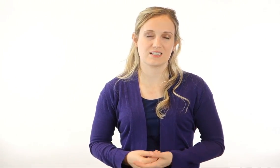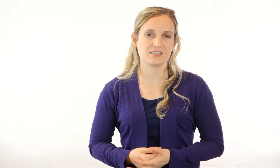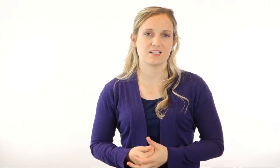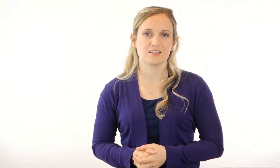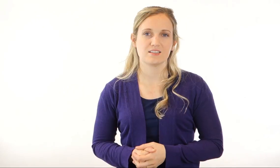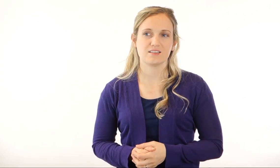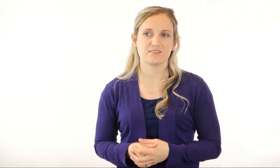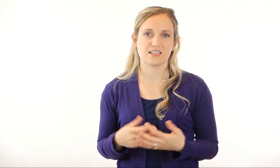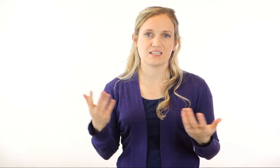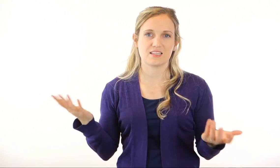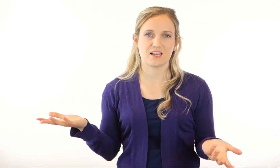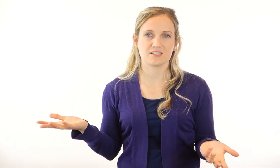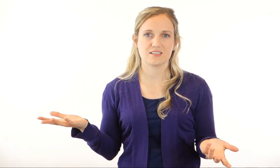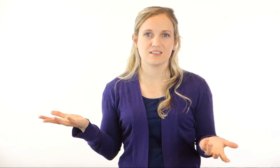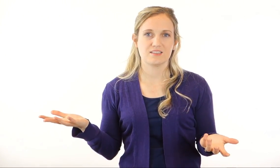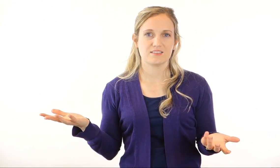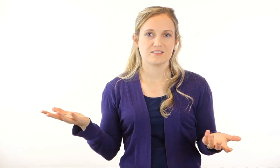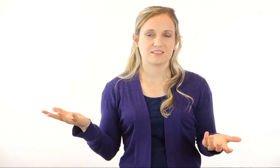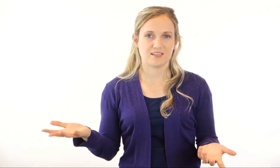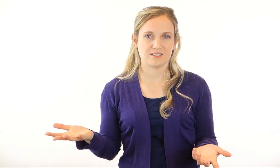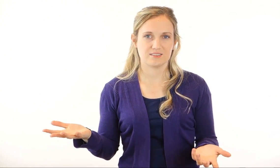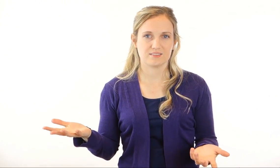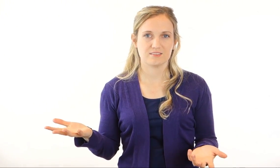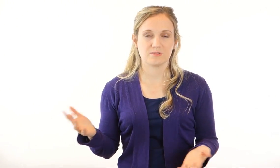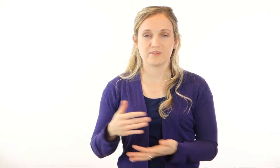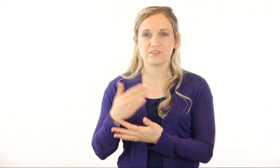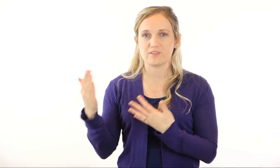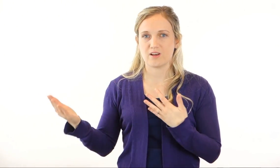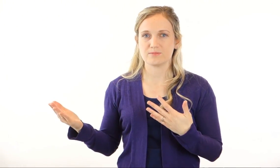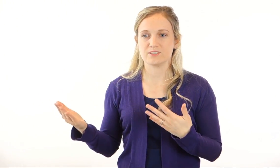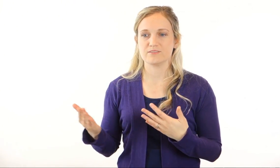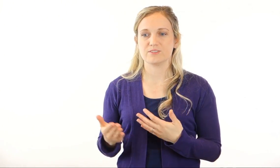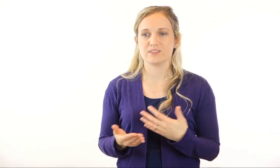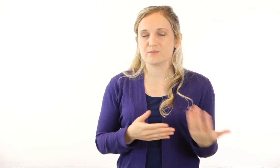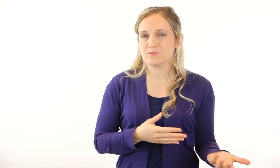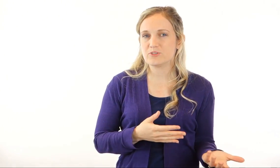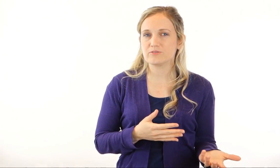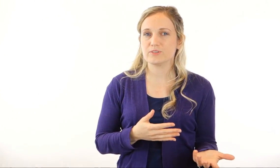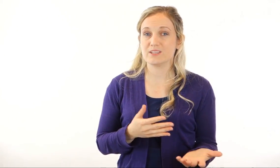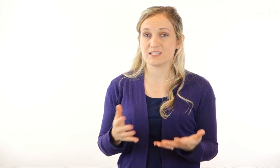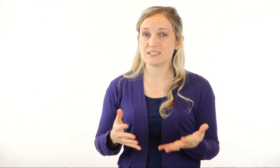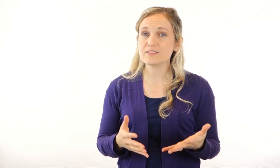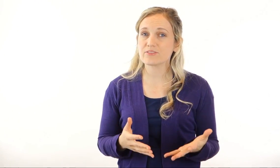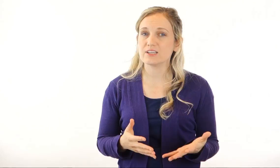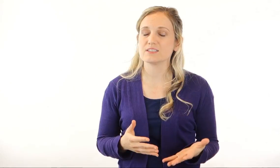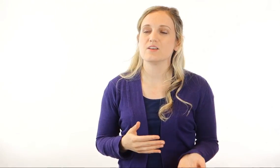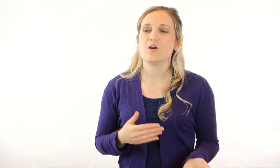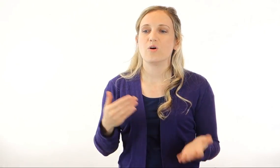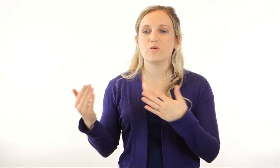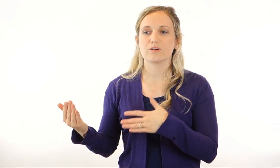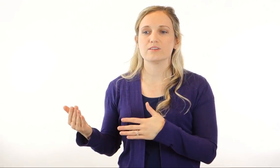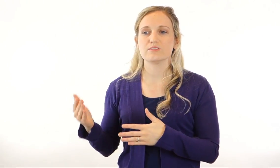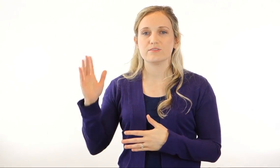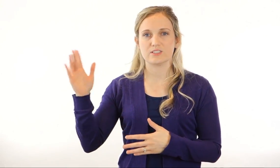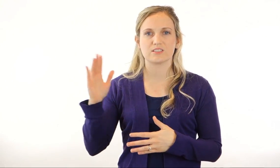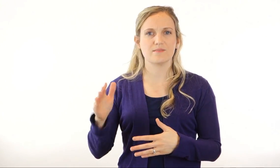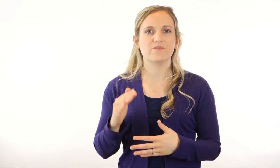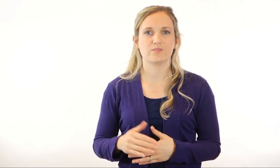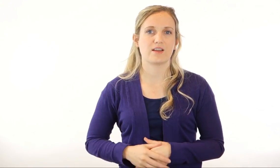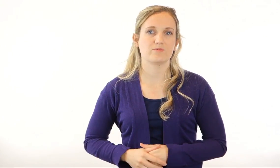signing that sentence. So I'm giving you the option of doing a little bit more fluent that's different, or doing just some vocab